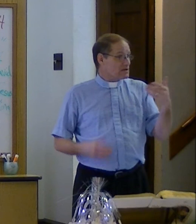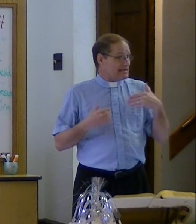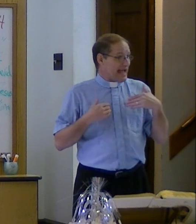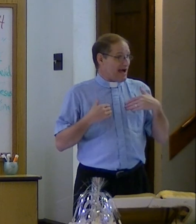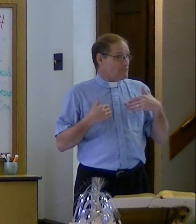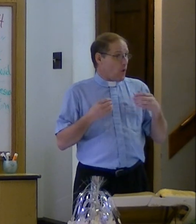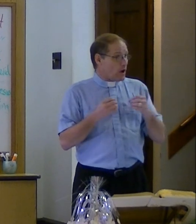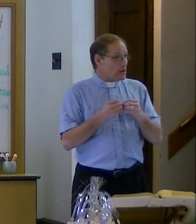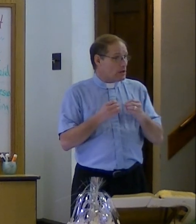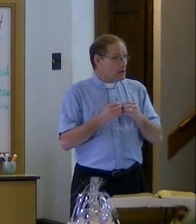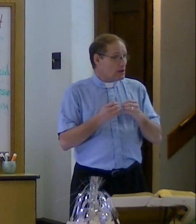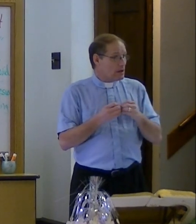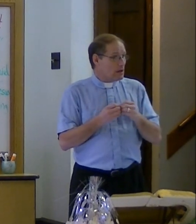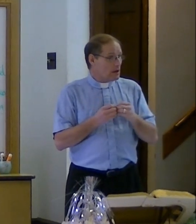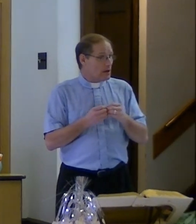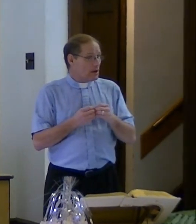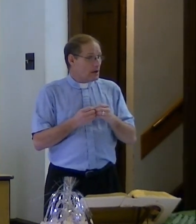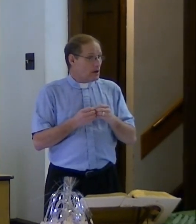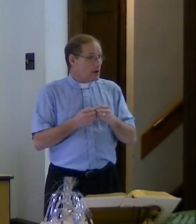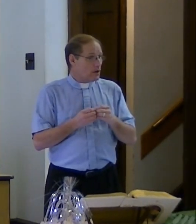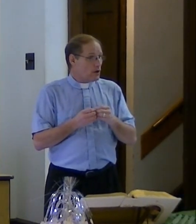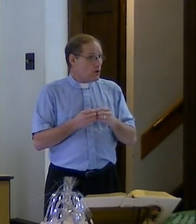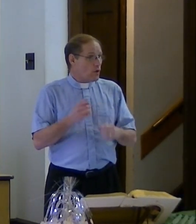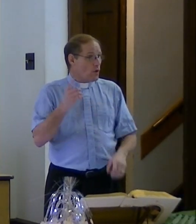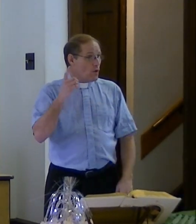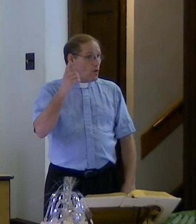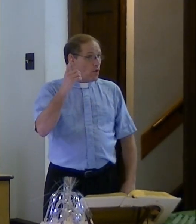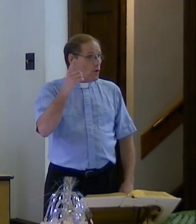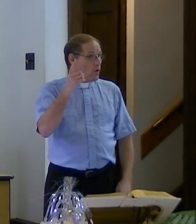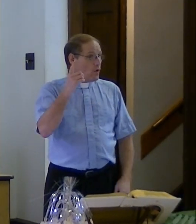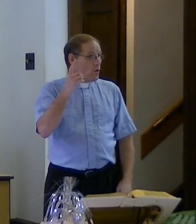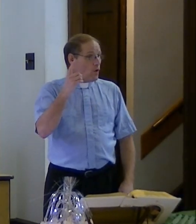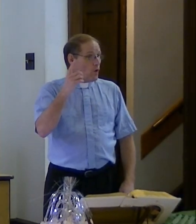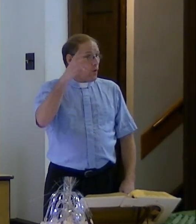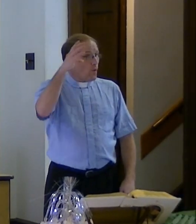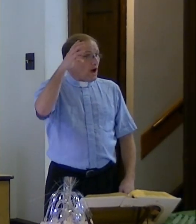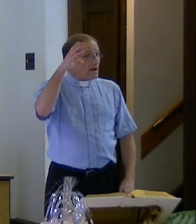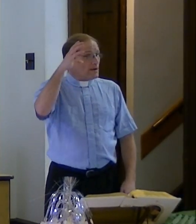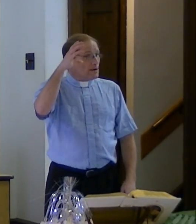Do you have more? Yeah, David was the last